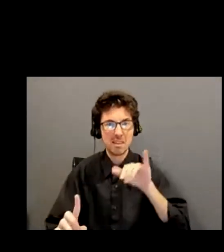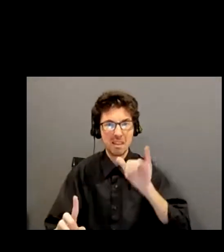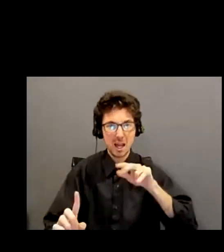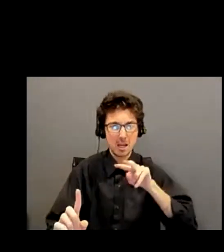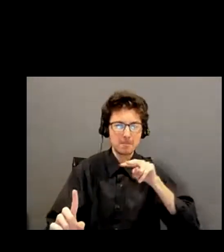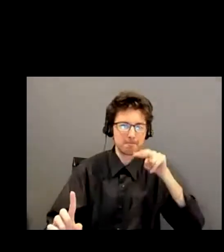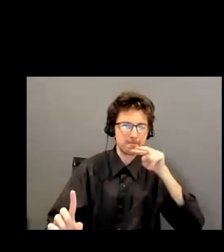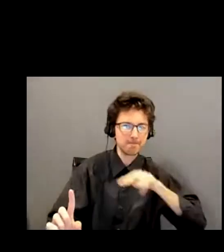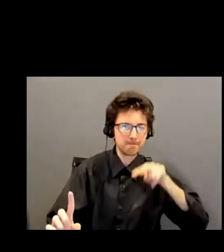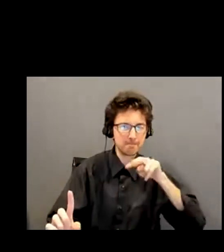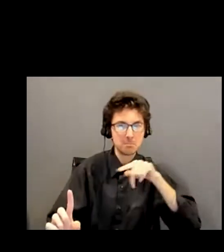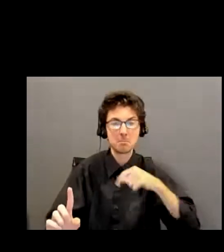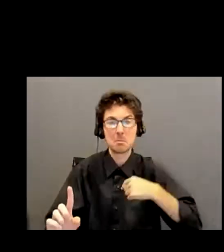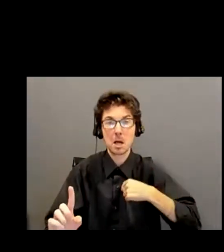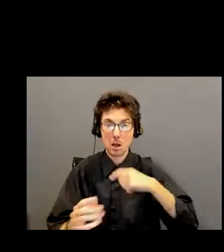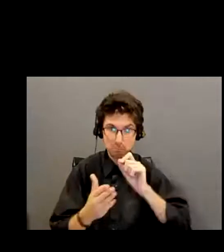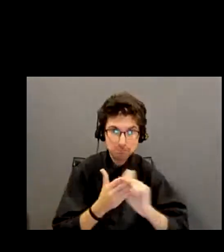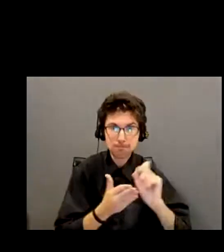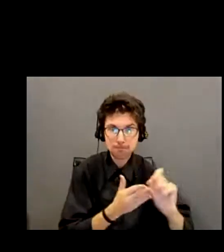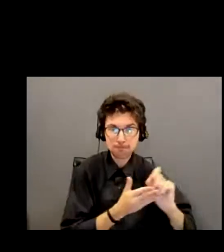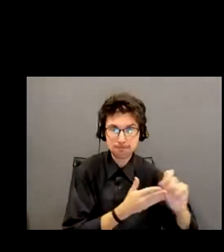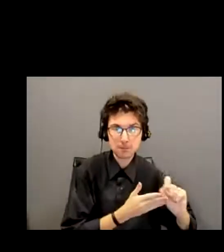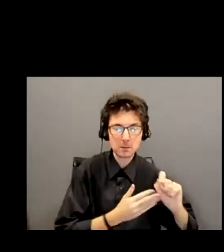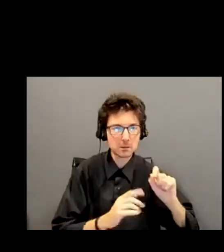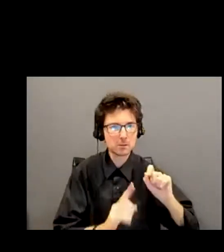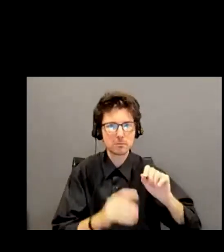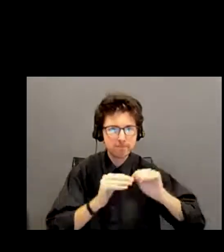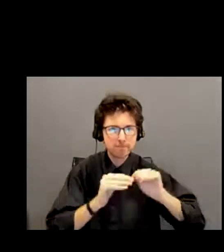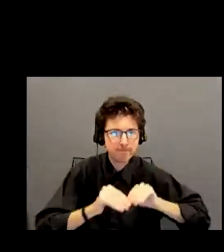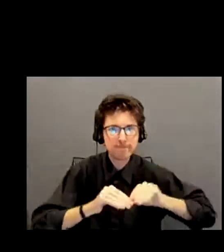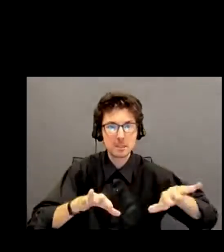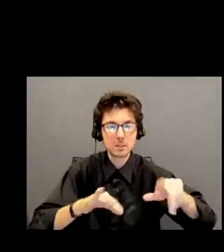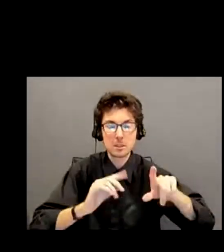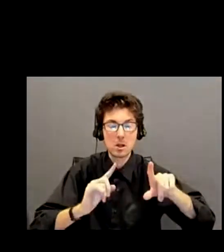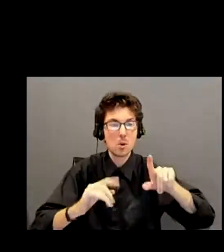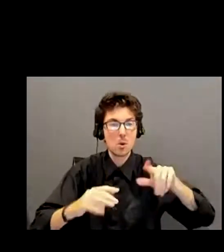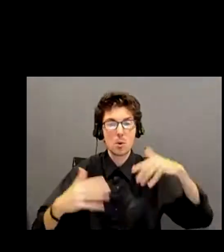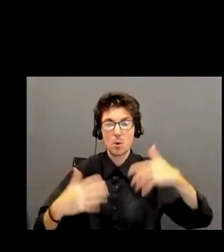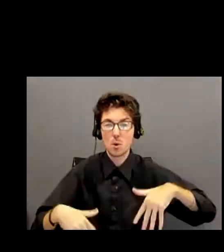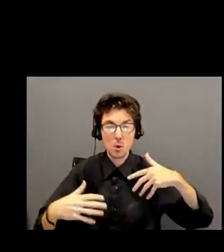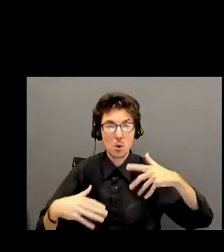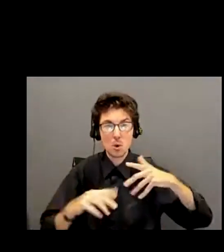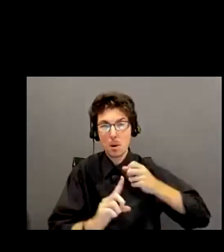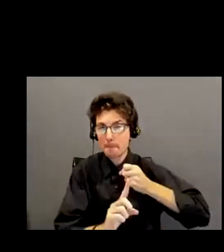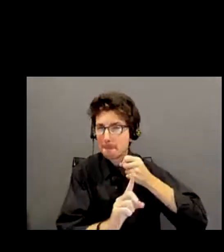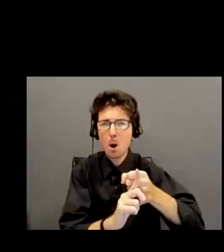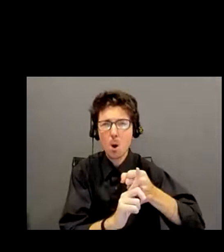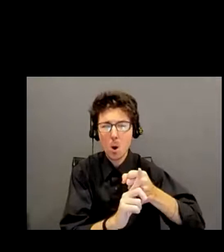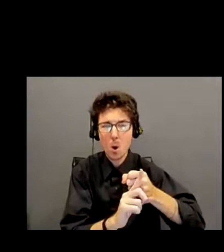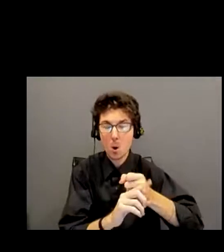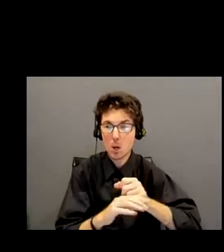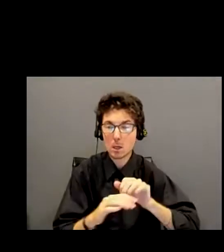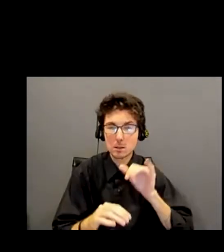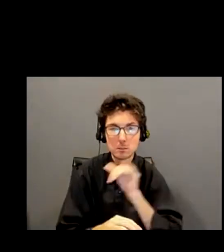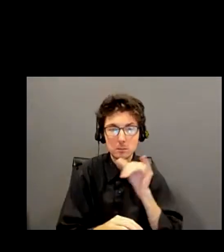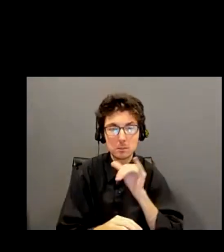in this regard. It was a revolutionary study because it showed how the perception of independence